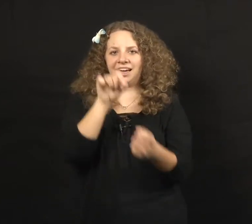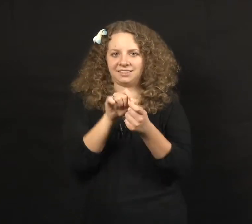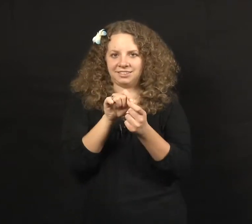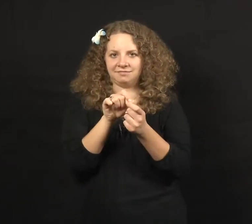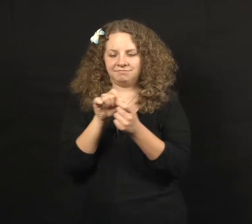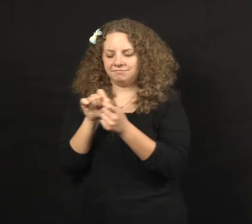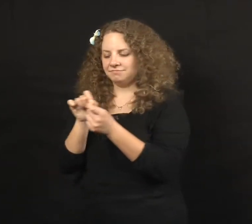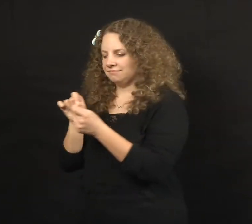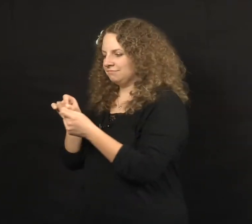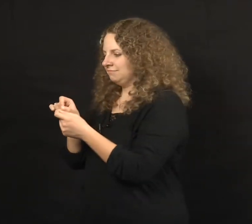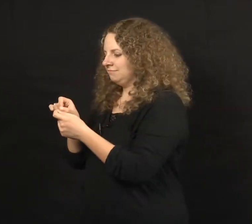Exact.